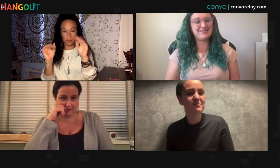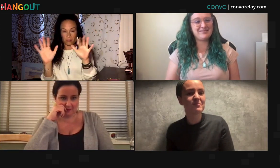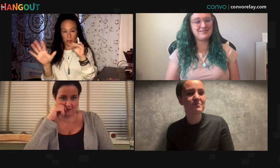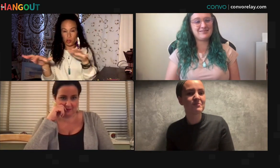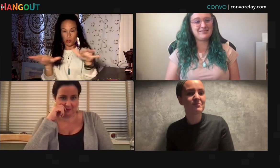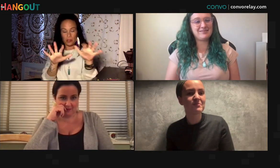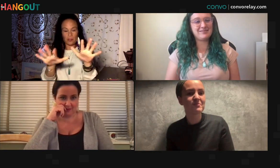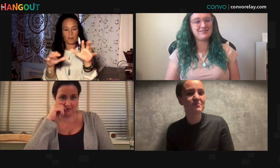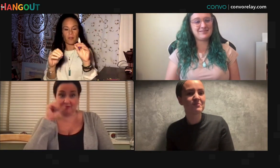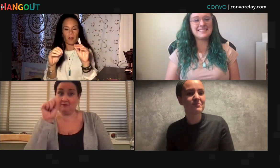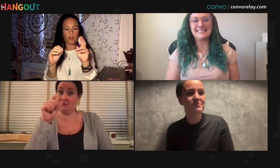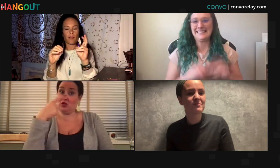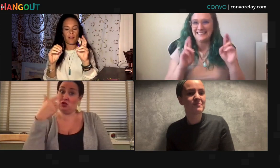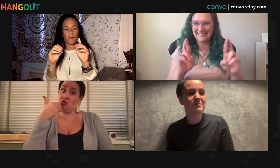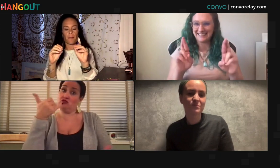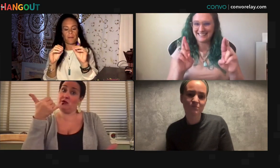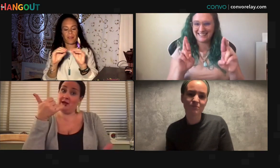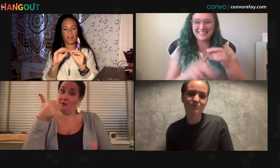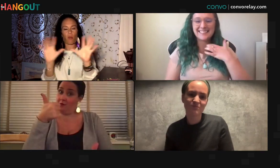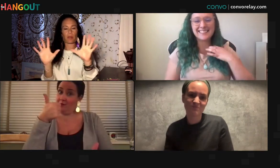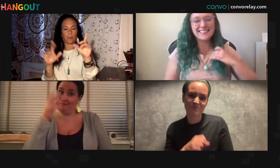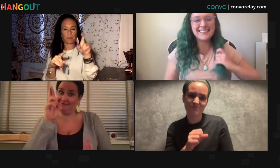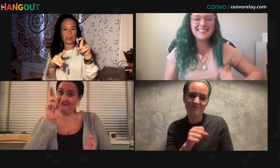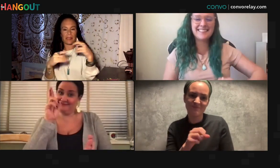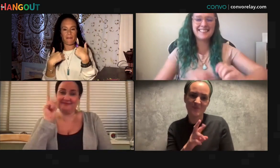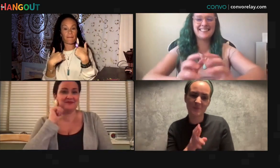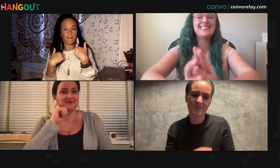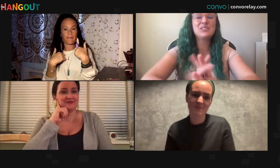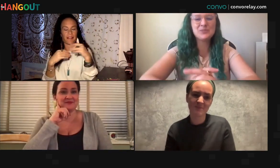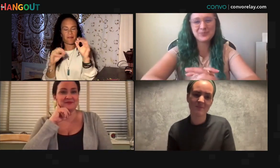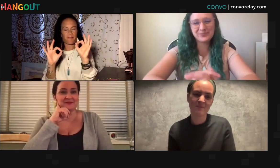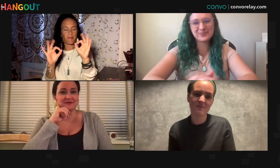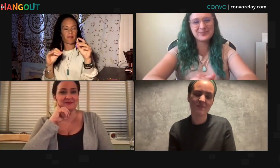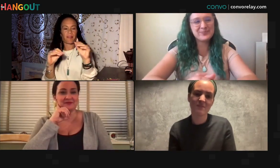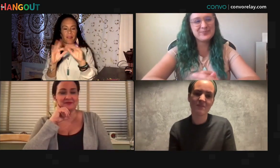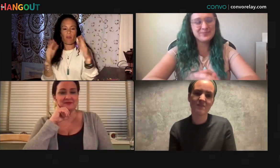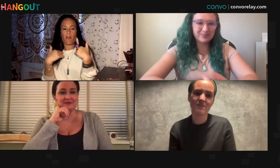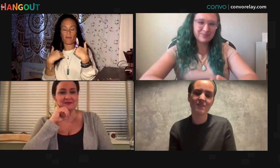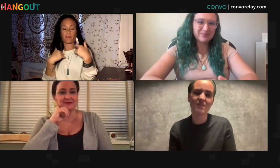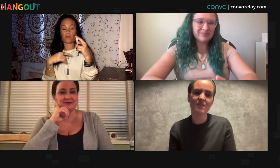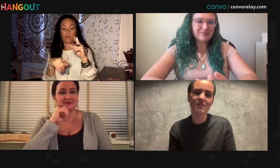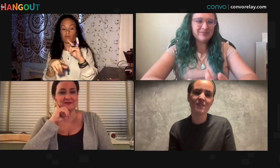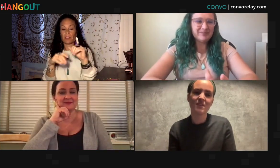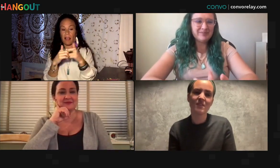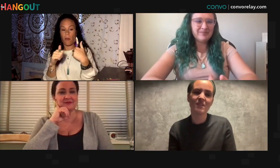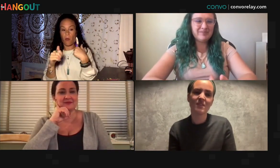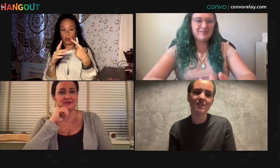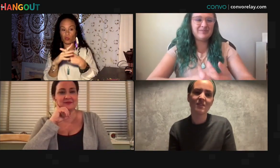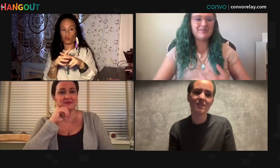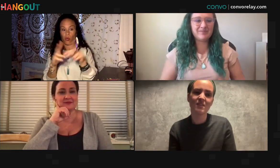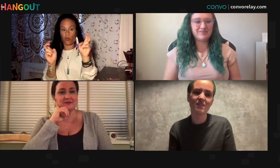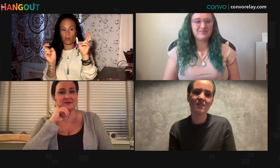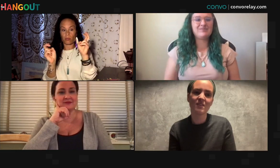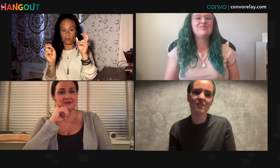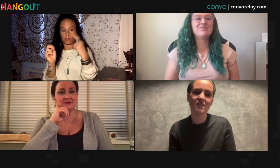And this is Stephanie. Hopefully, I am clear. You do But look good now. how